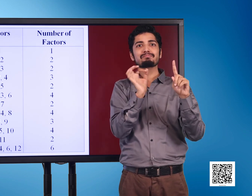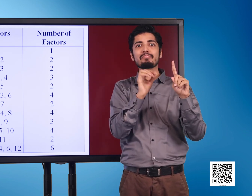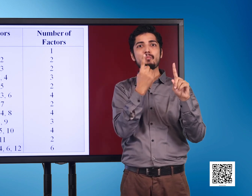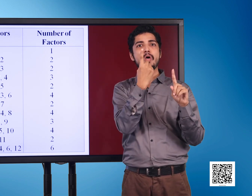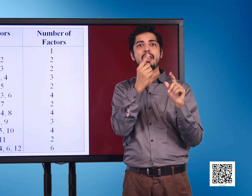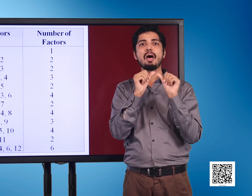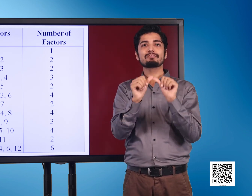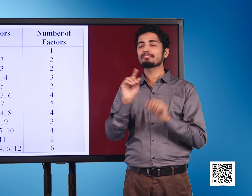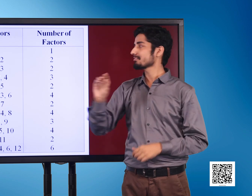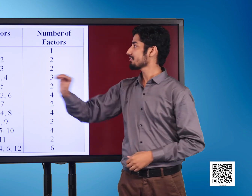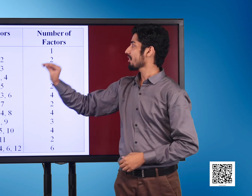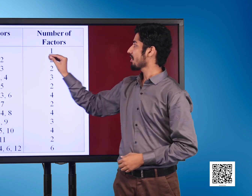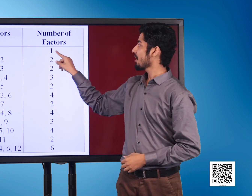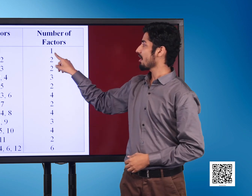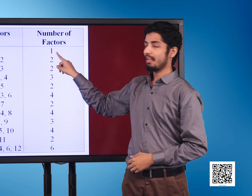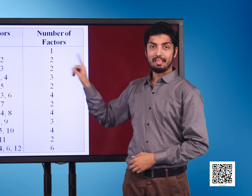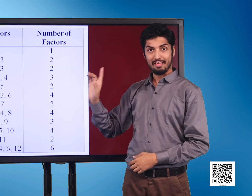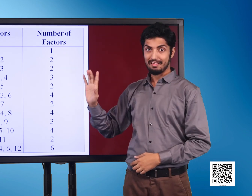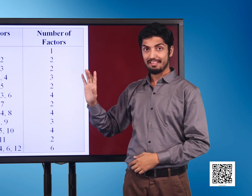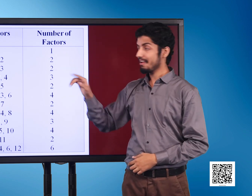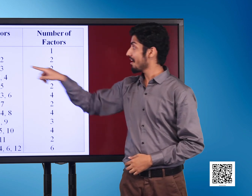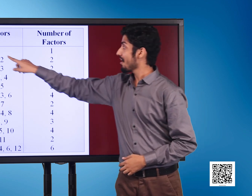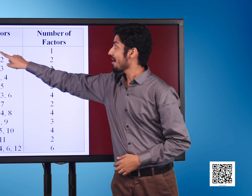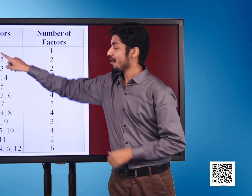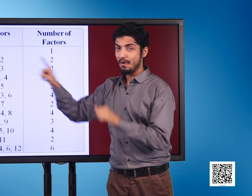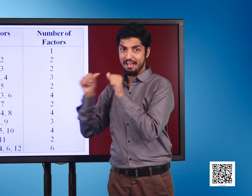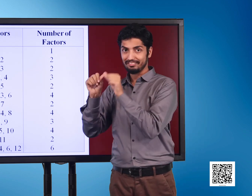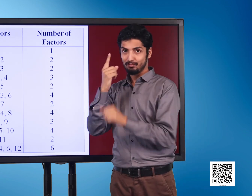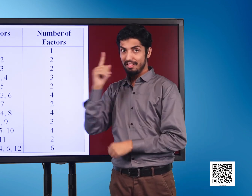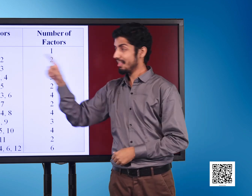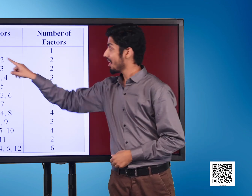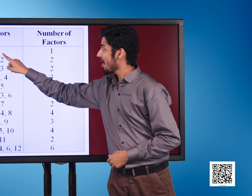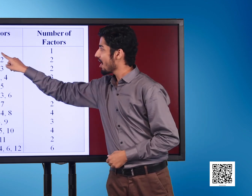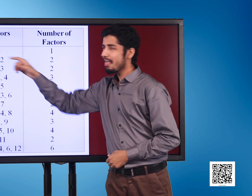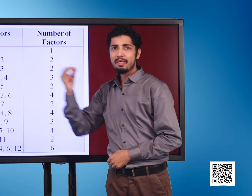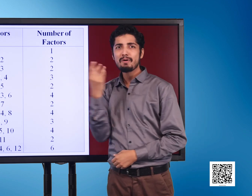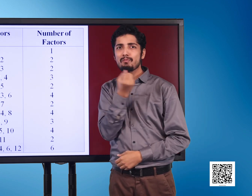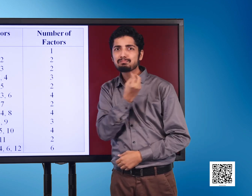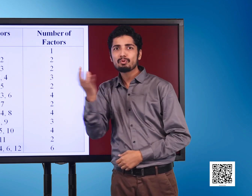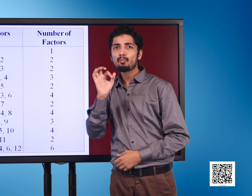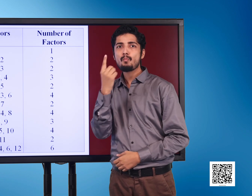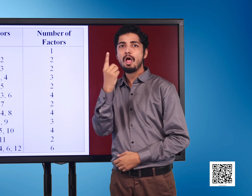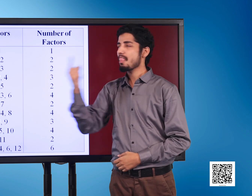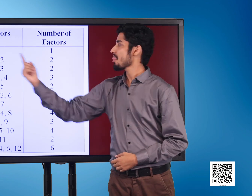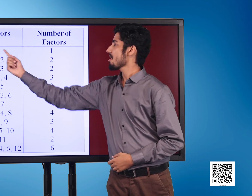2, 6, 1, 2, 3, 6. 4,